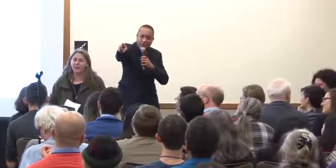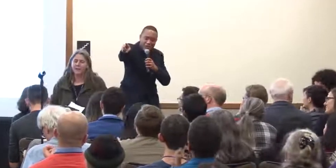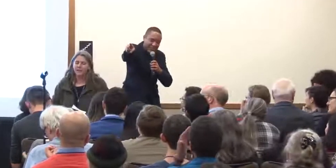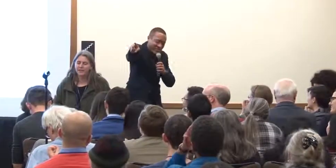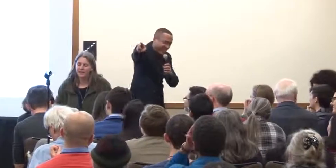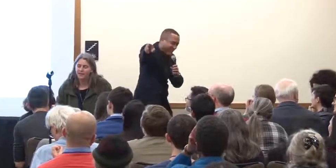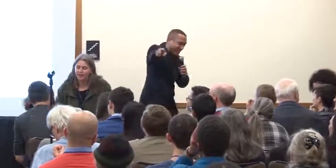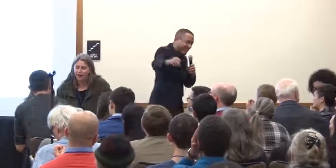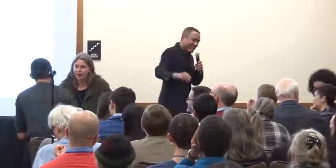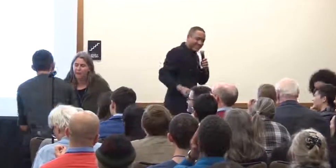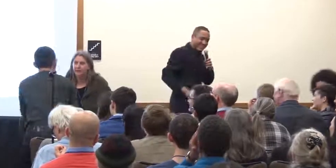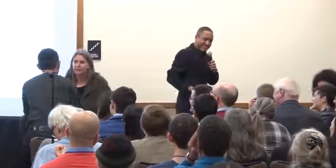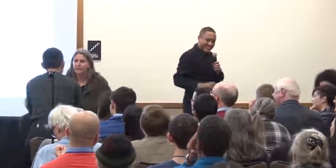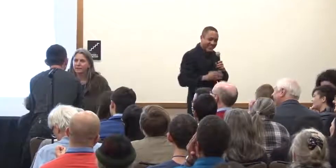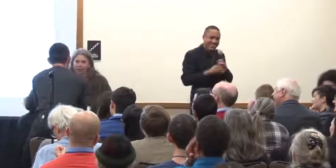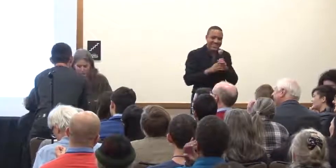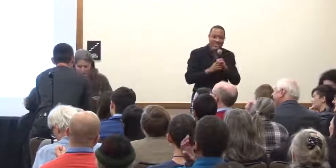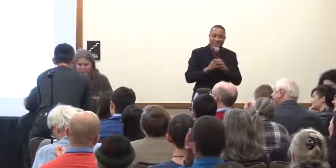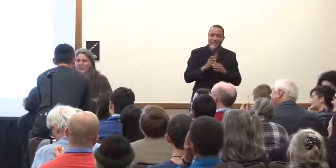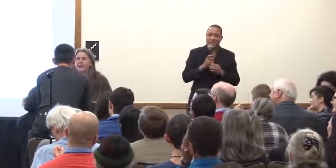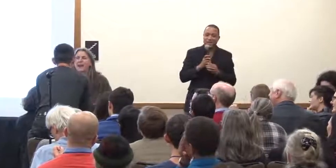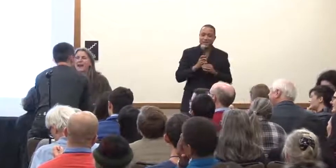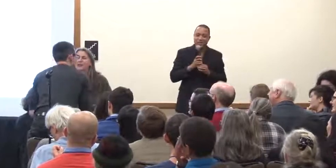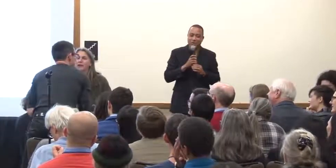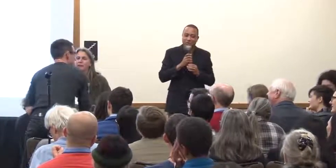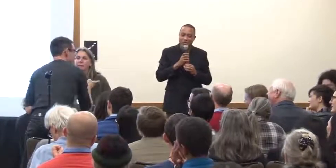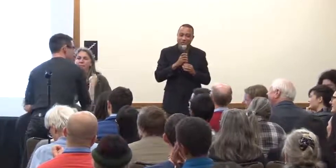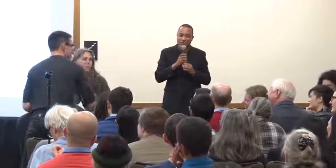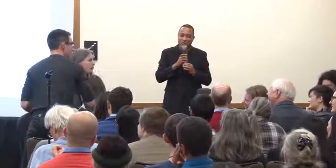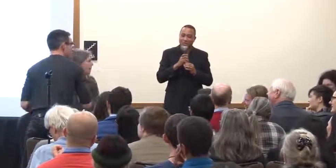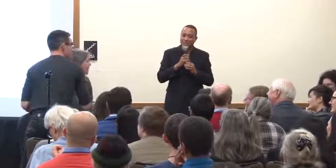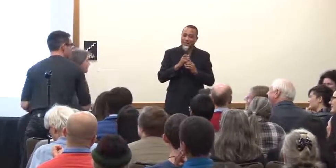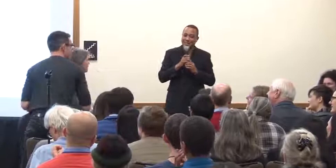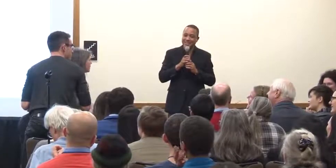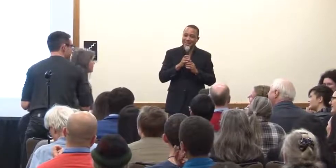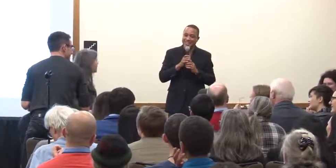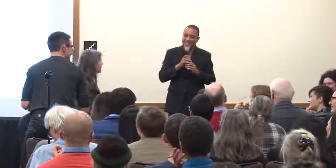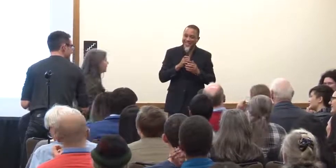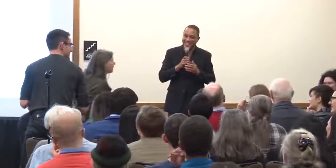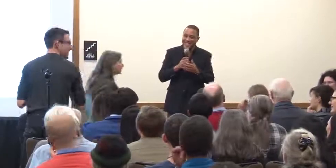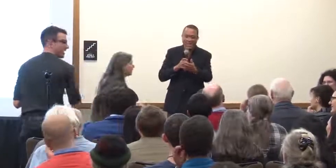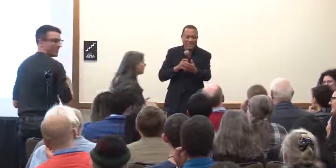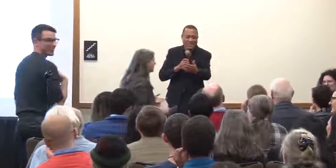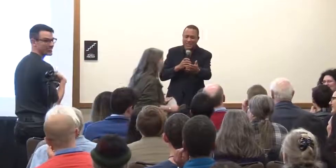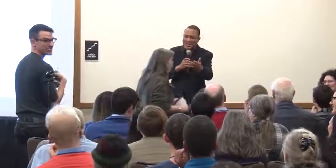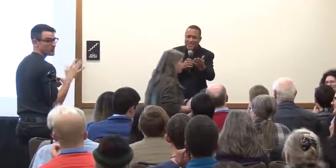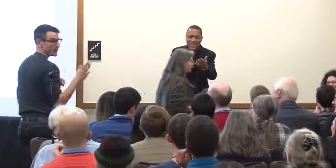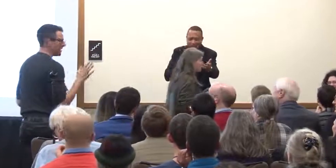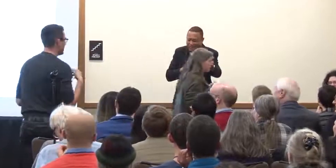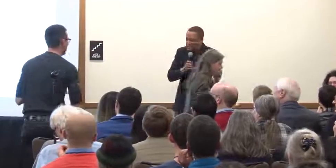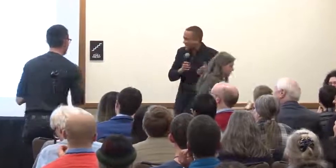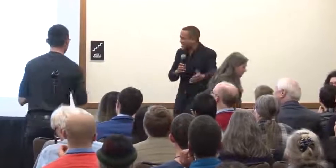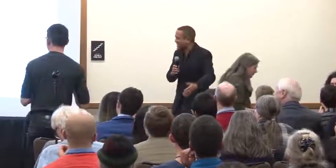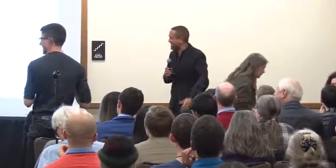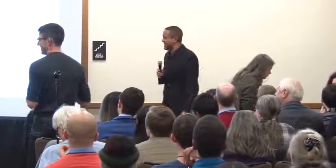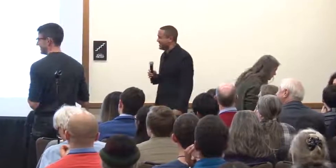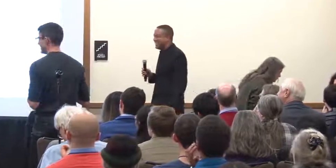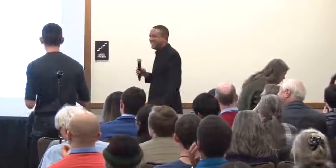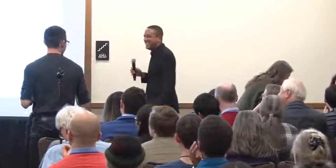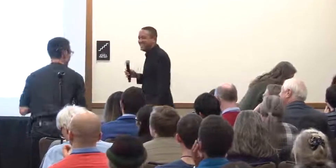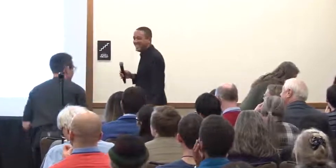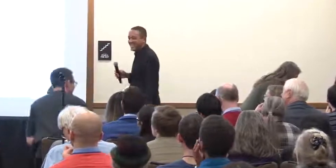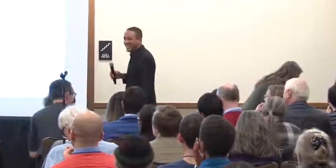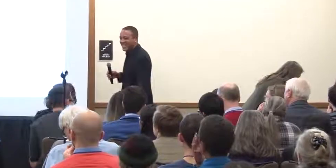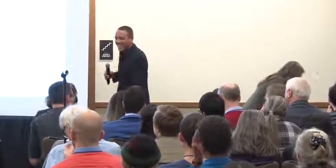Jeff's contras. Jeff Good, I'm so sorry. It just said Jeff.